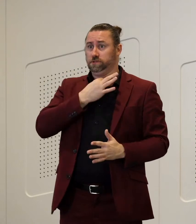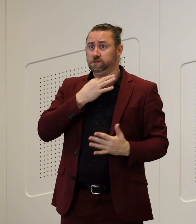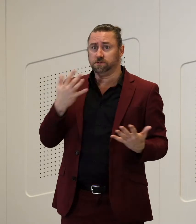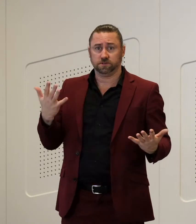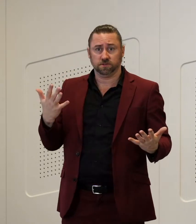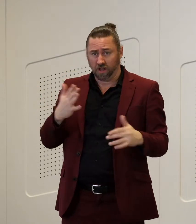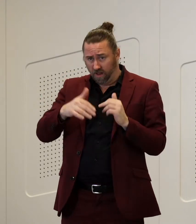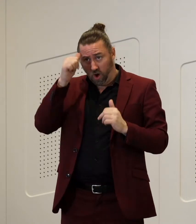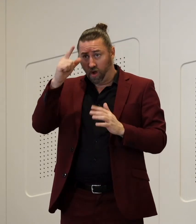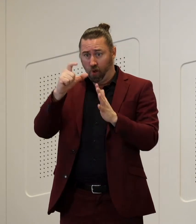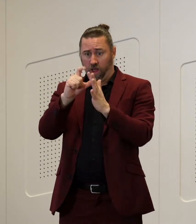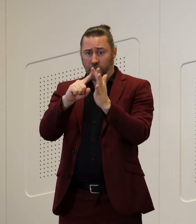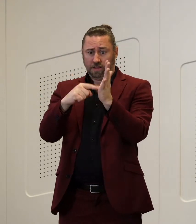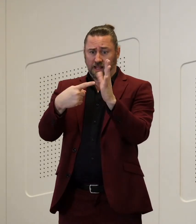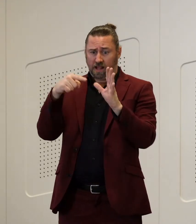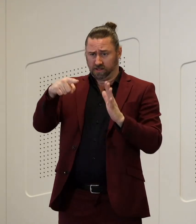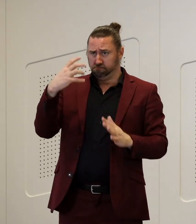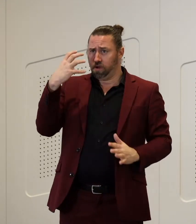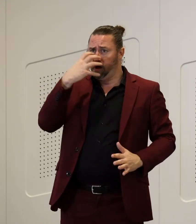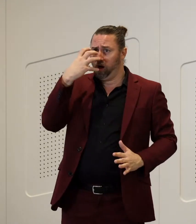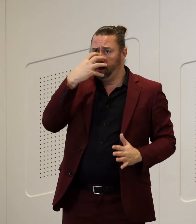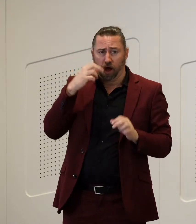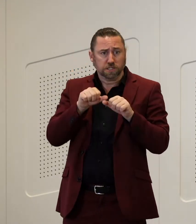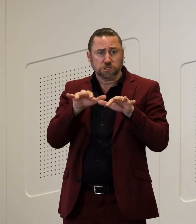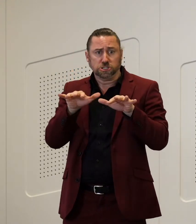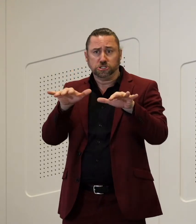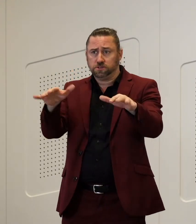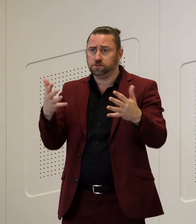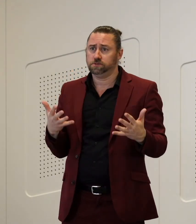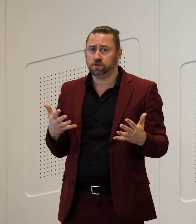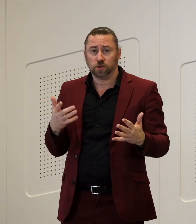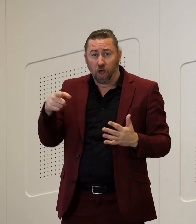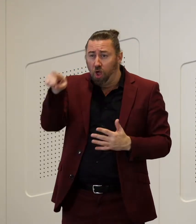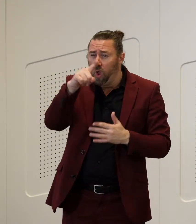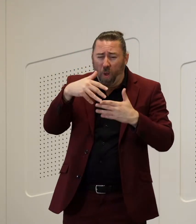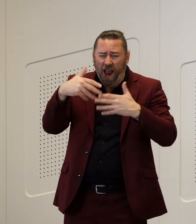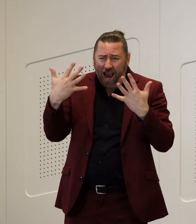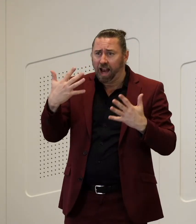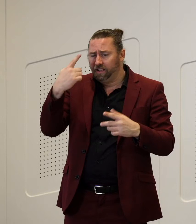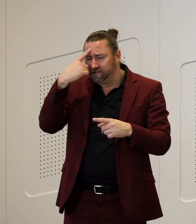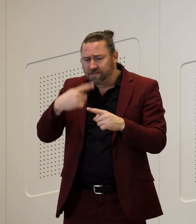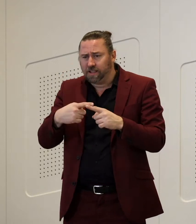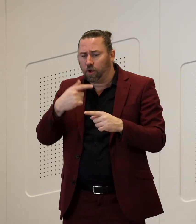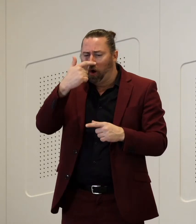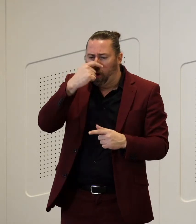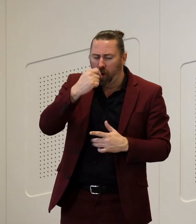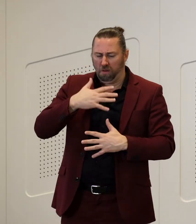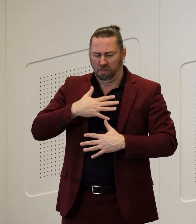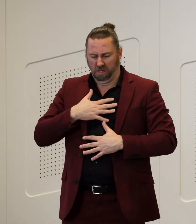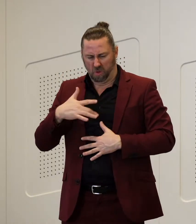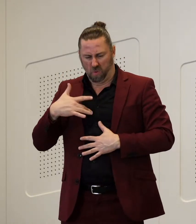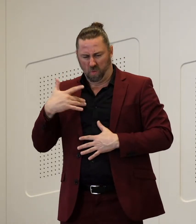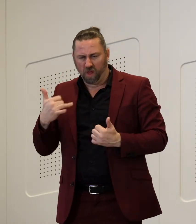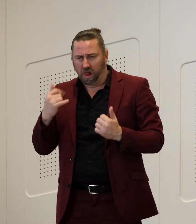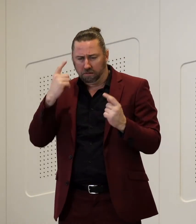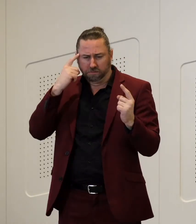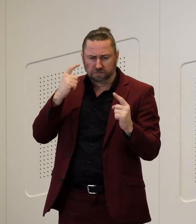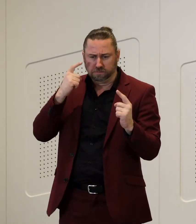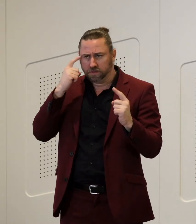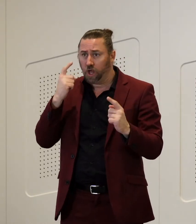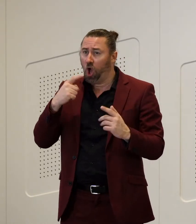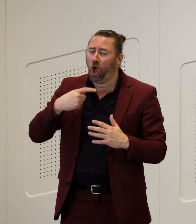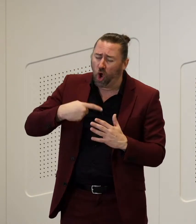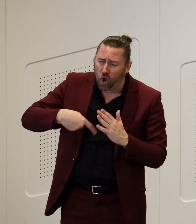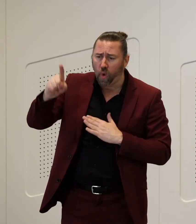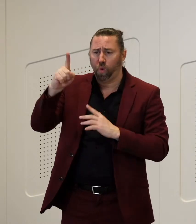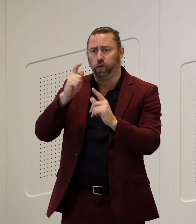greater. And so anyone who is sick, any symptoms at all, please go and get tested. And do you have